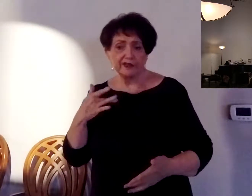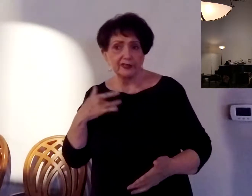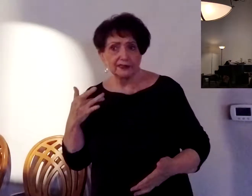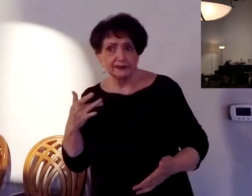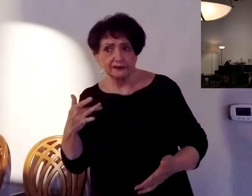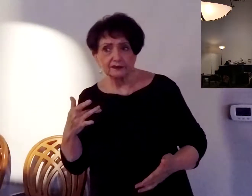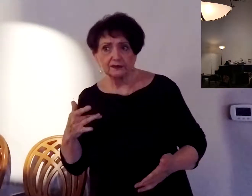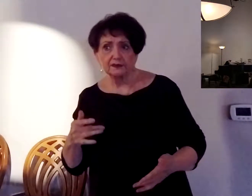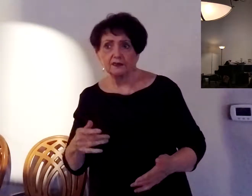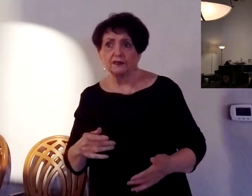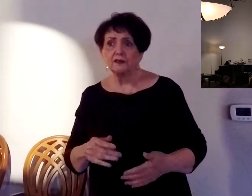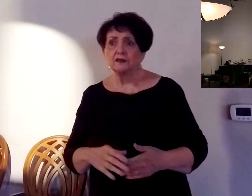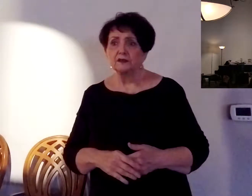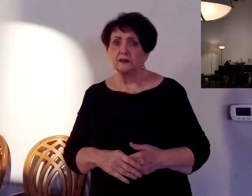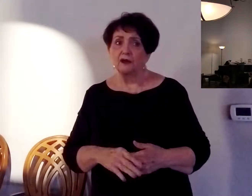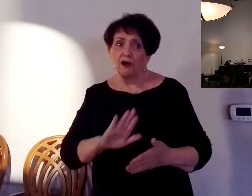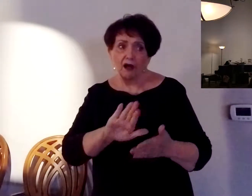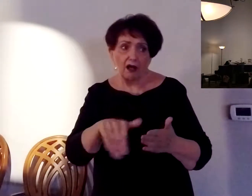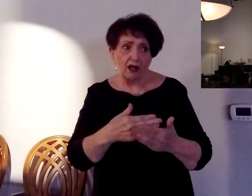breaking.